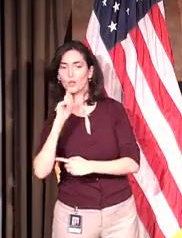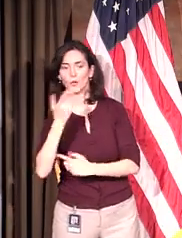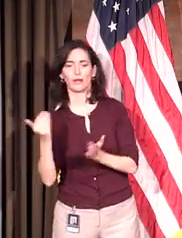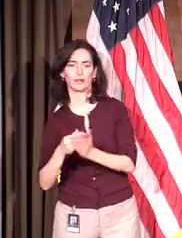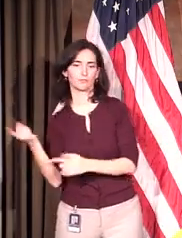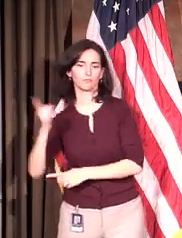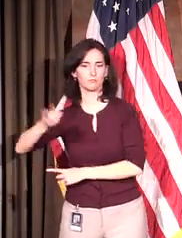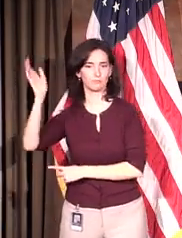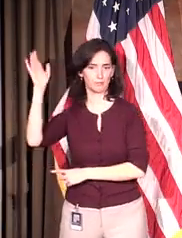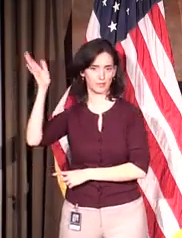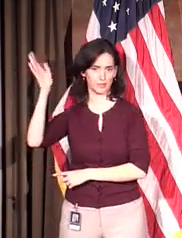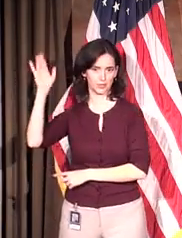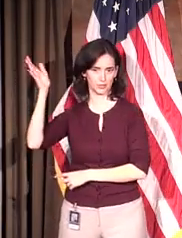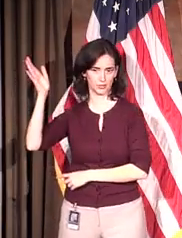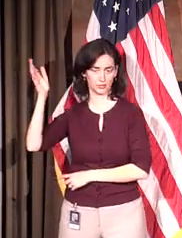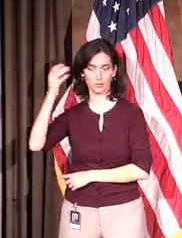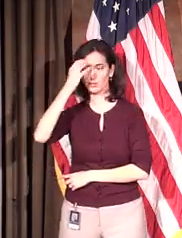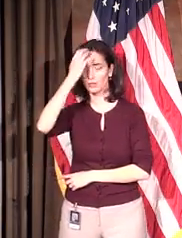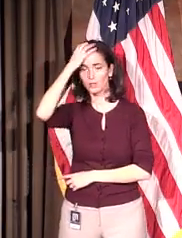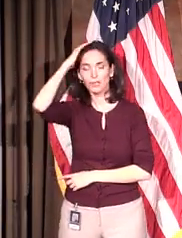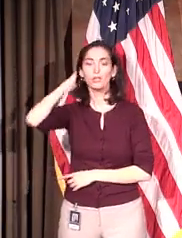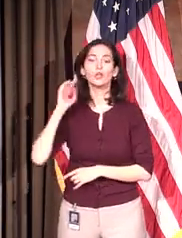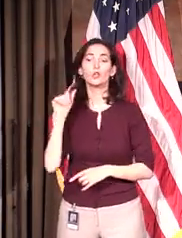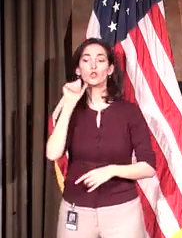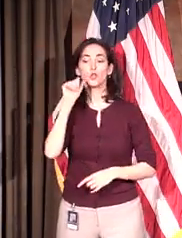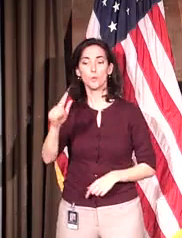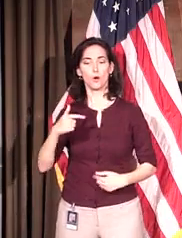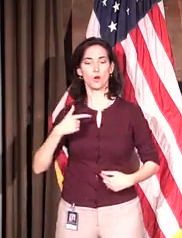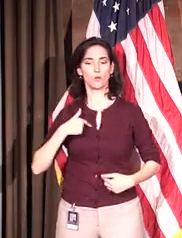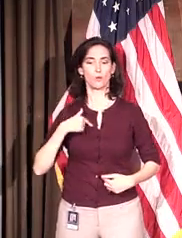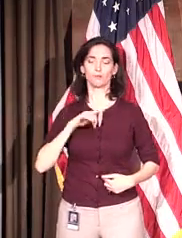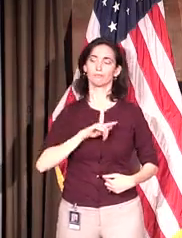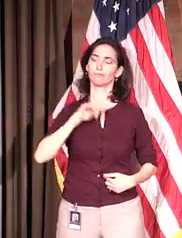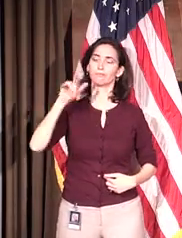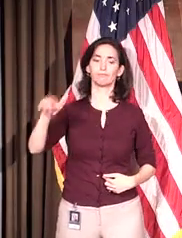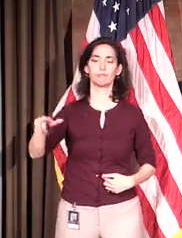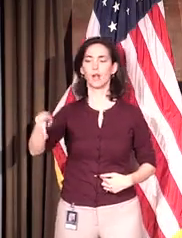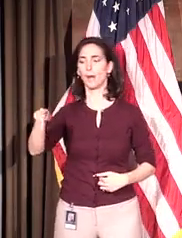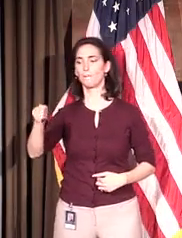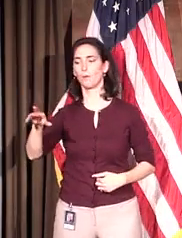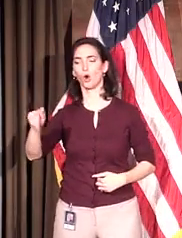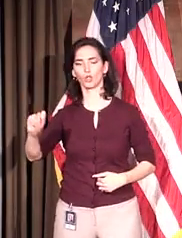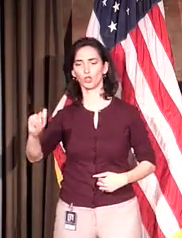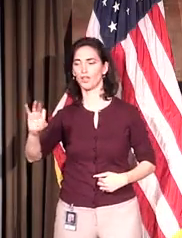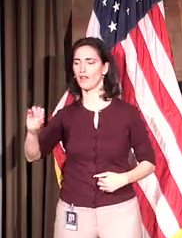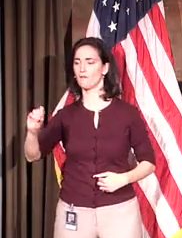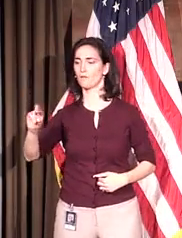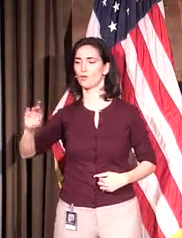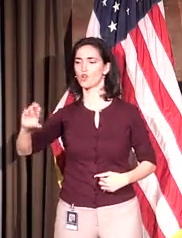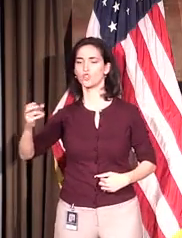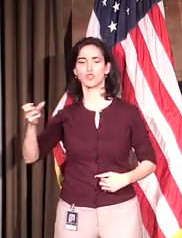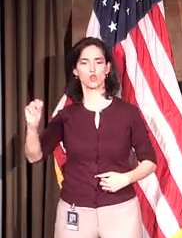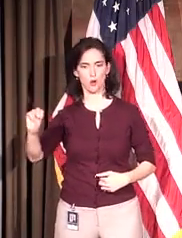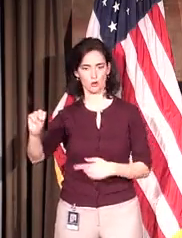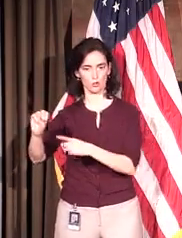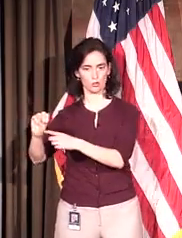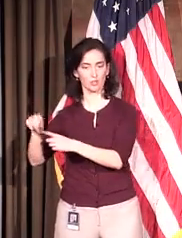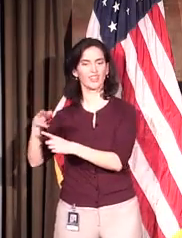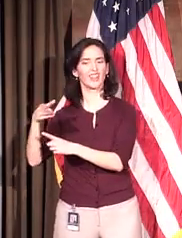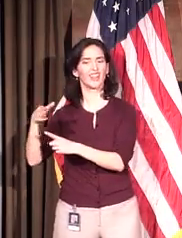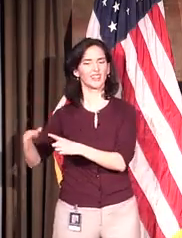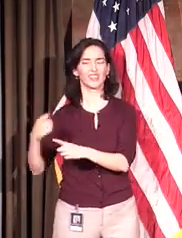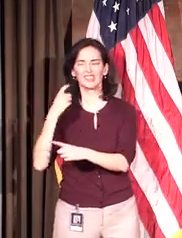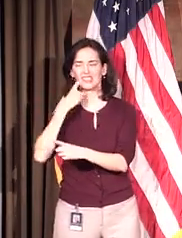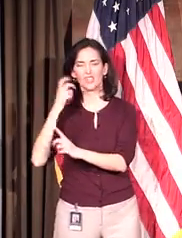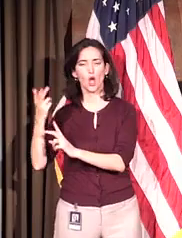week. Tomorrow, I'll be traveling down to Port Fourchon to look at some of the damage that was done there by the